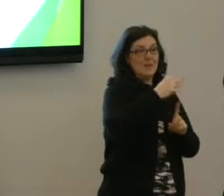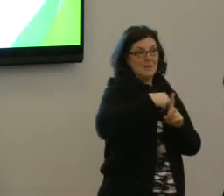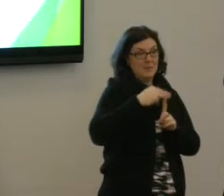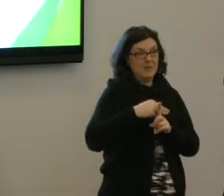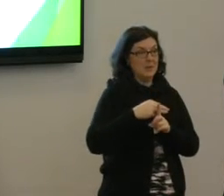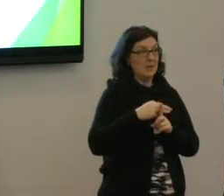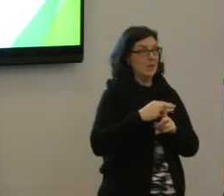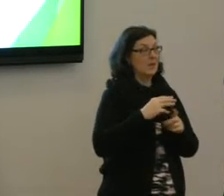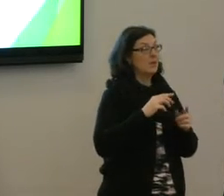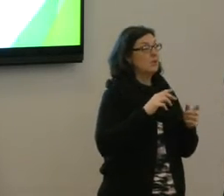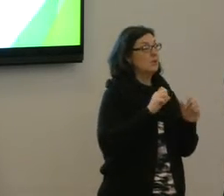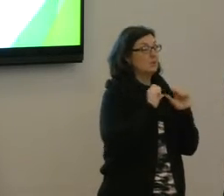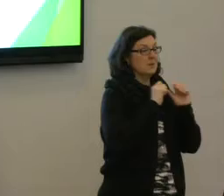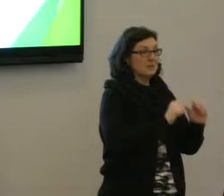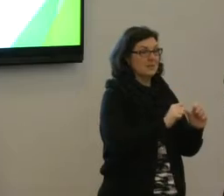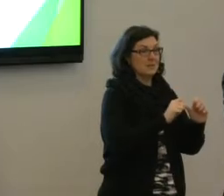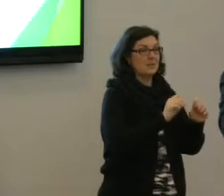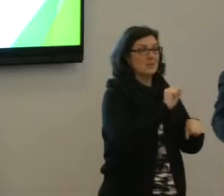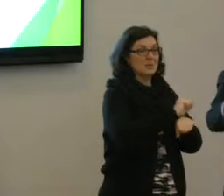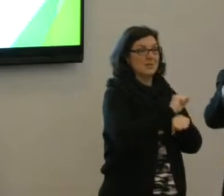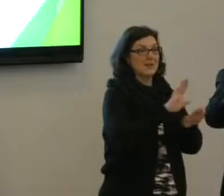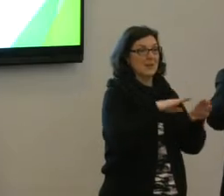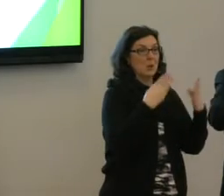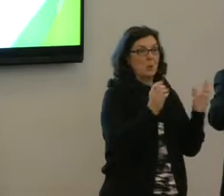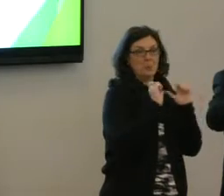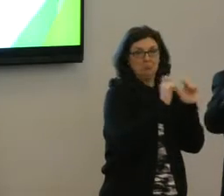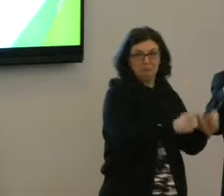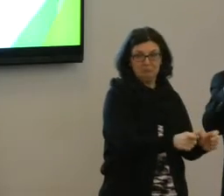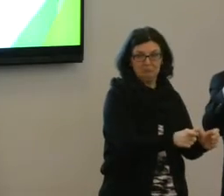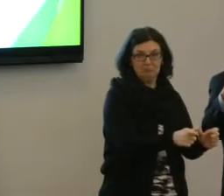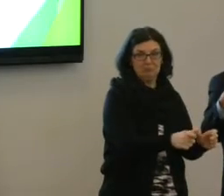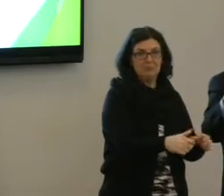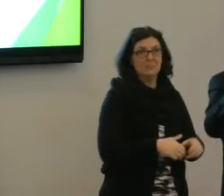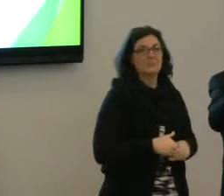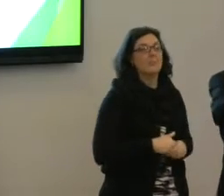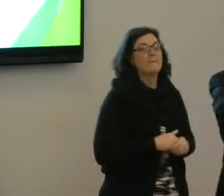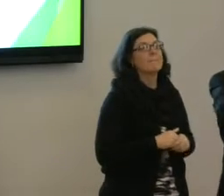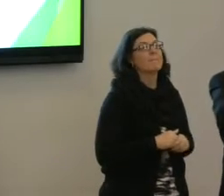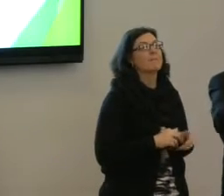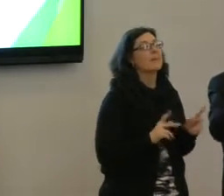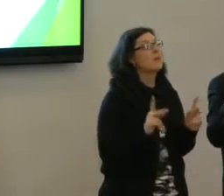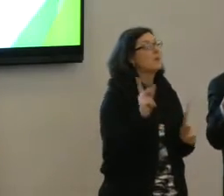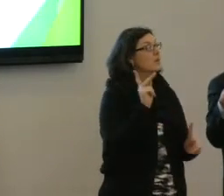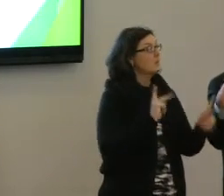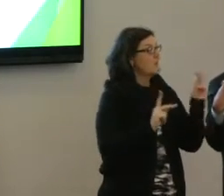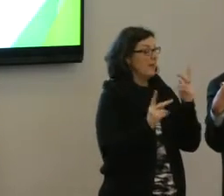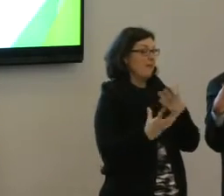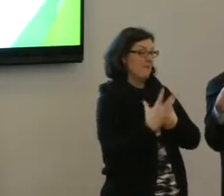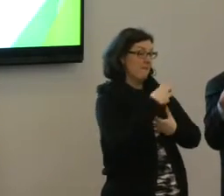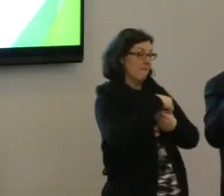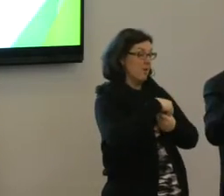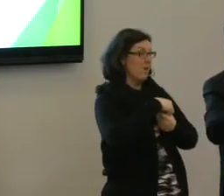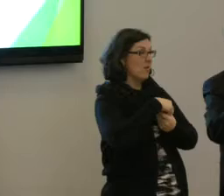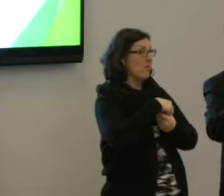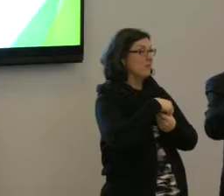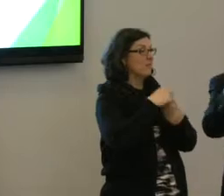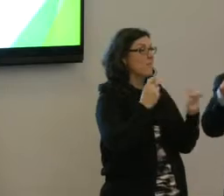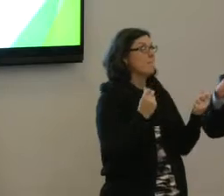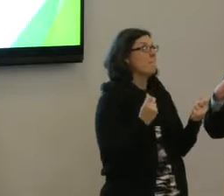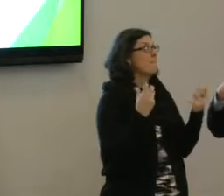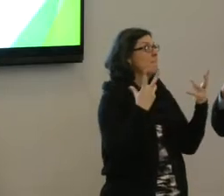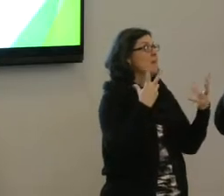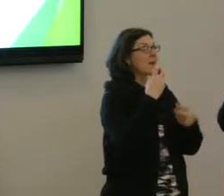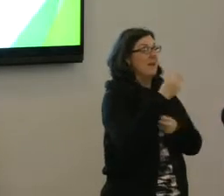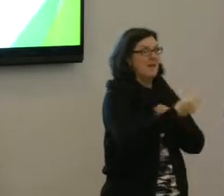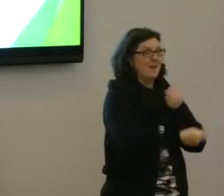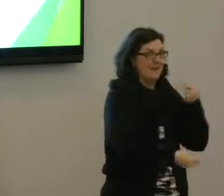alive. So you think about what it means for people who've been parts of congregations for years. Do they get to